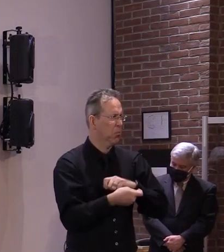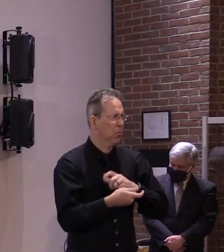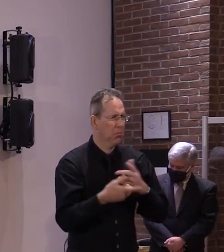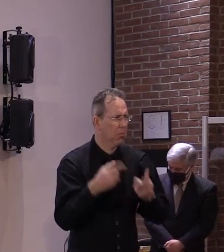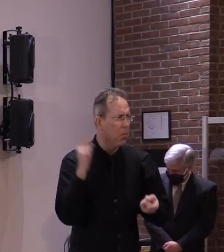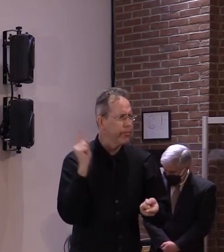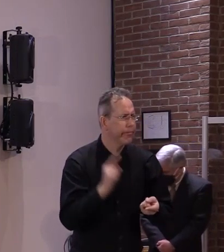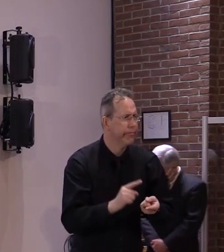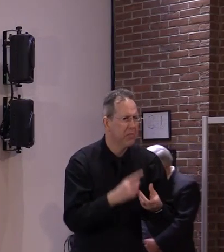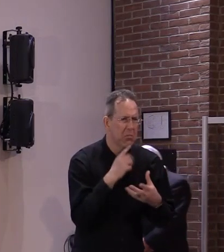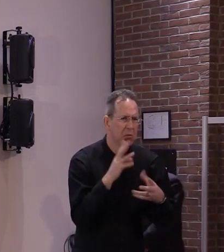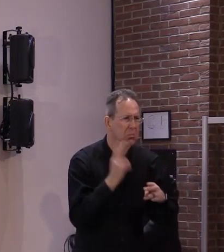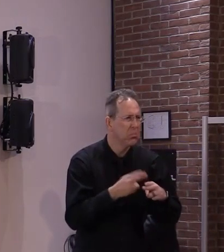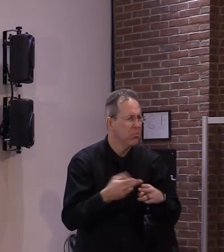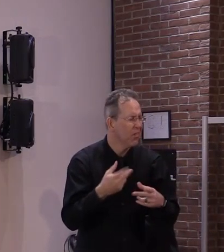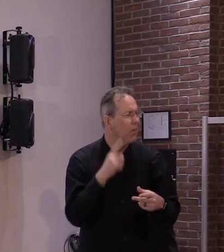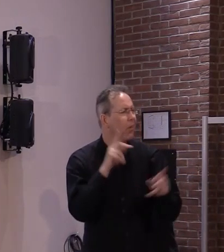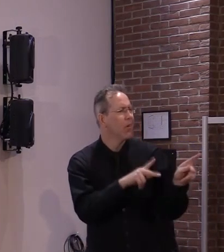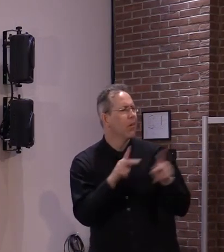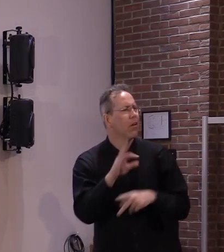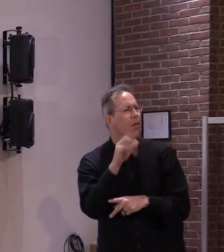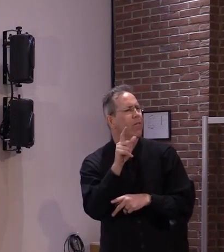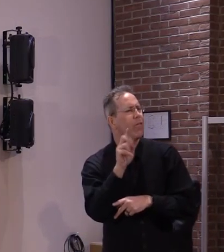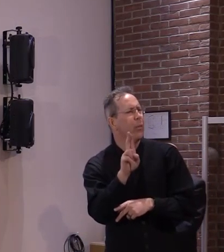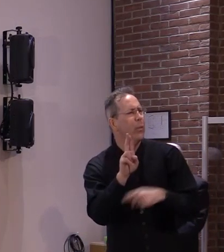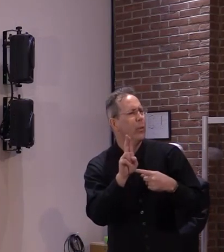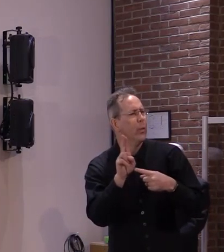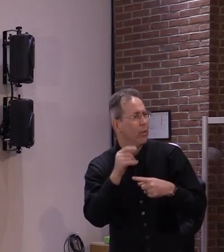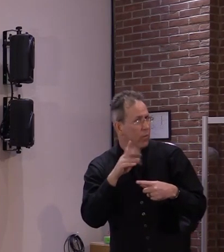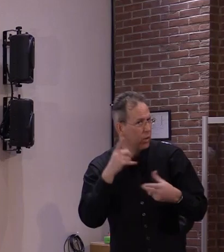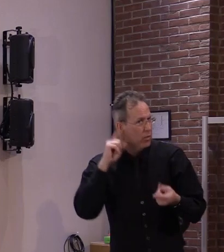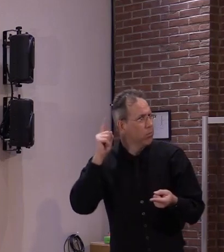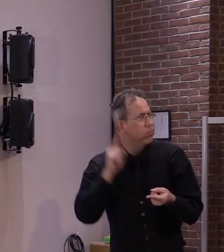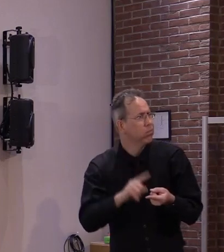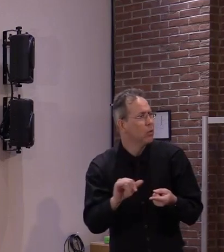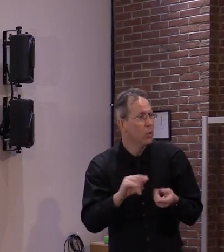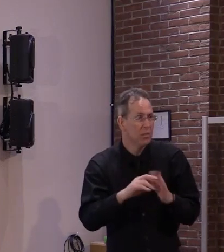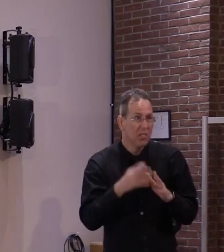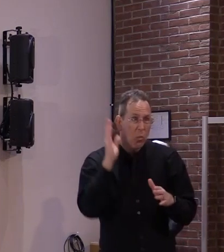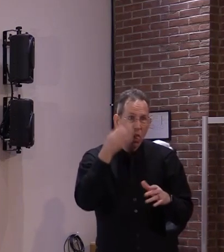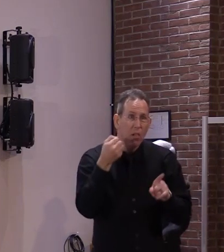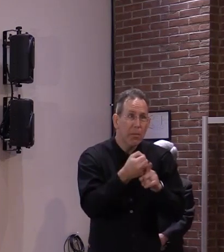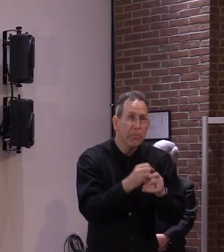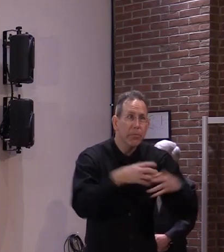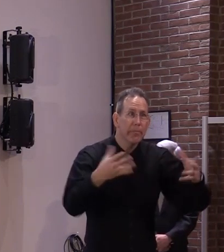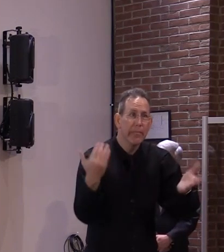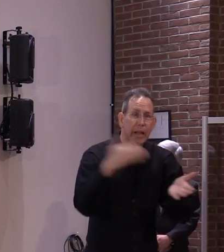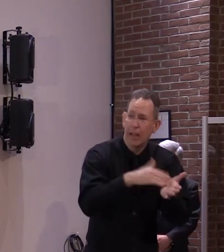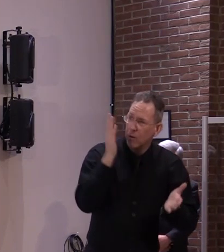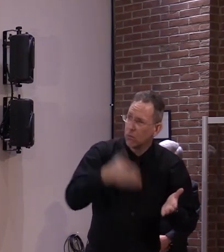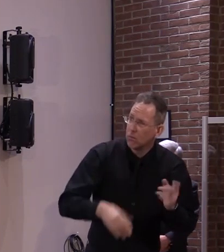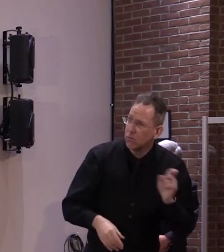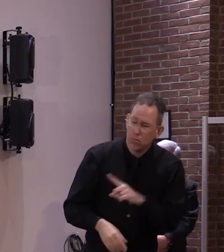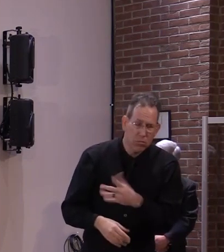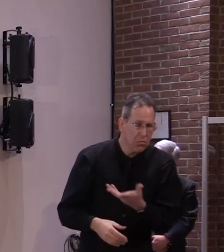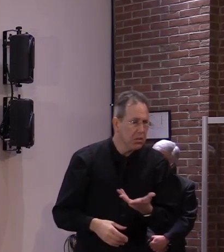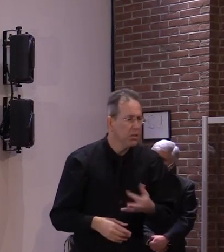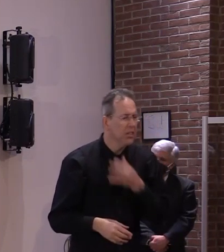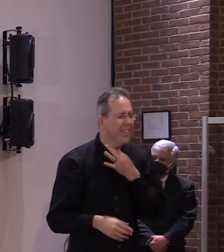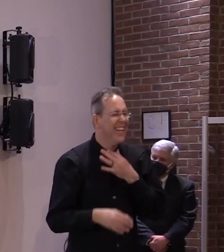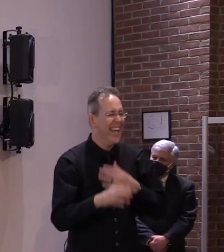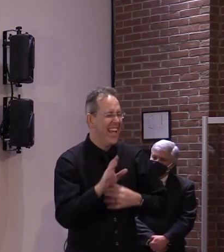other things, or was the vaccination program just that good? I think Dr. Levine obviously will answer that,